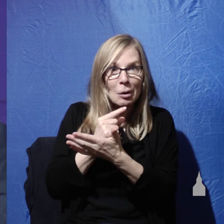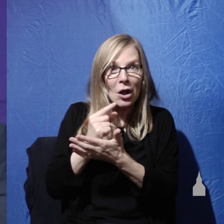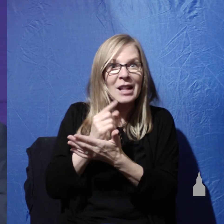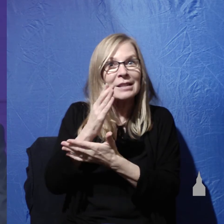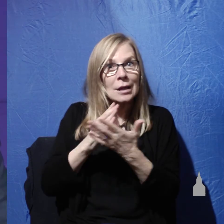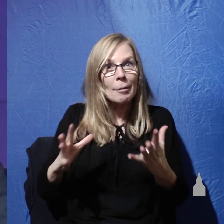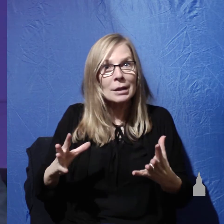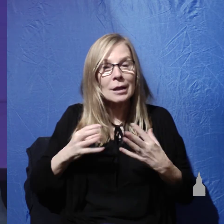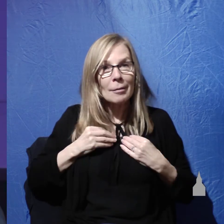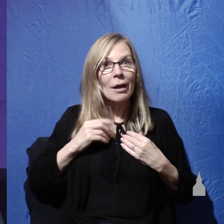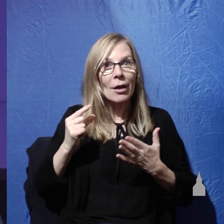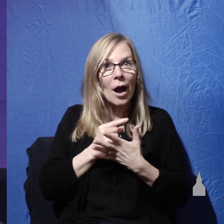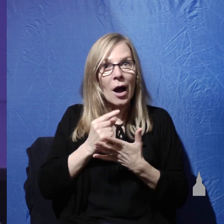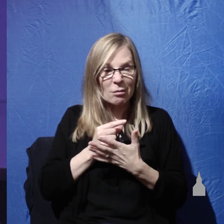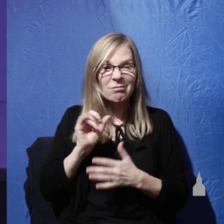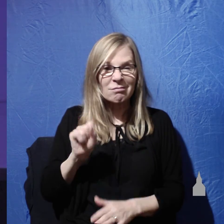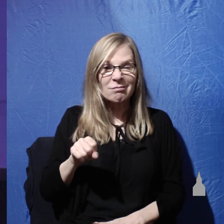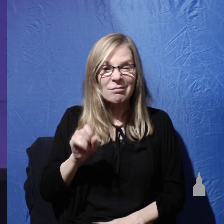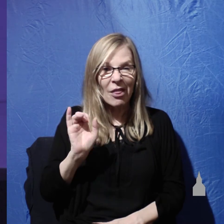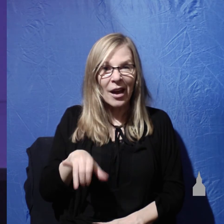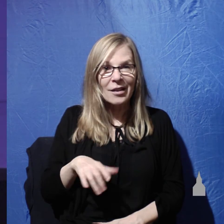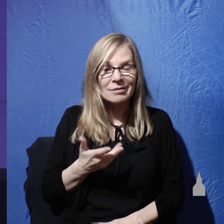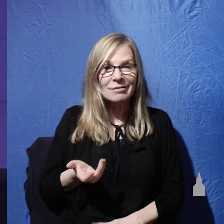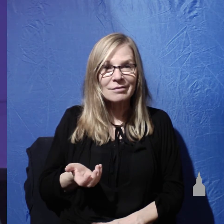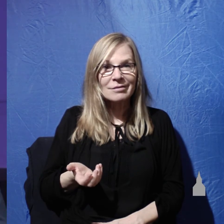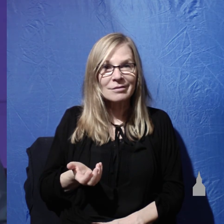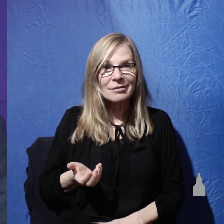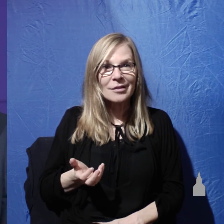and some have accepted it. That's exactly what he's saying.